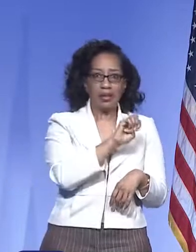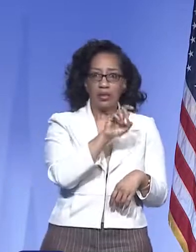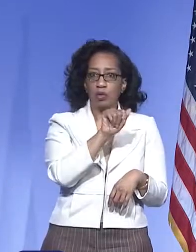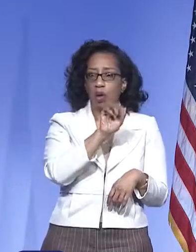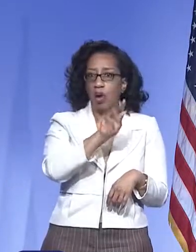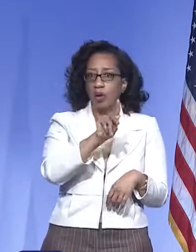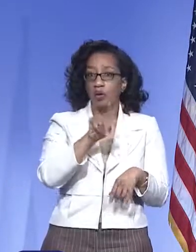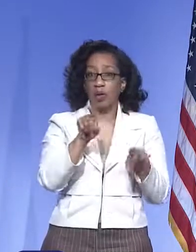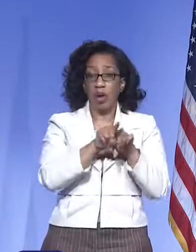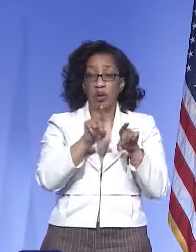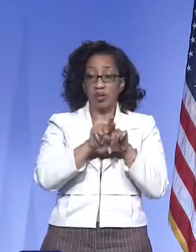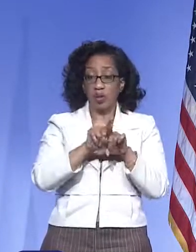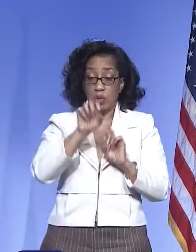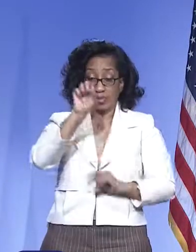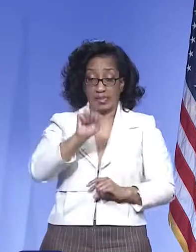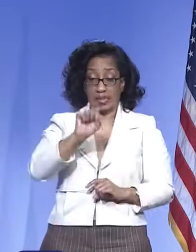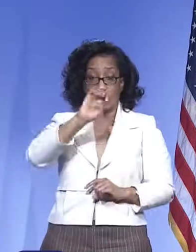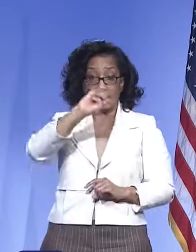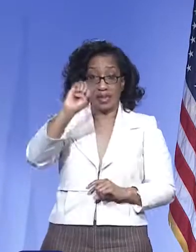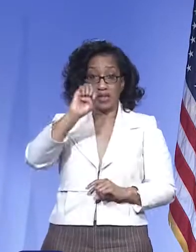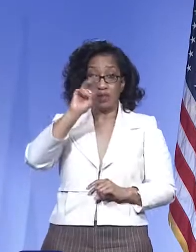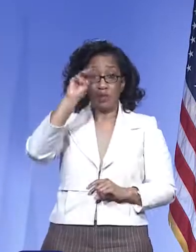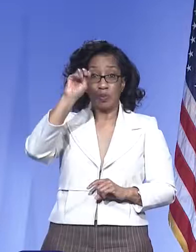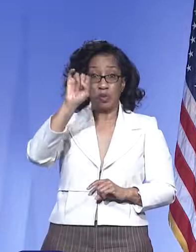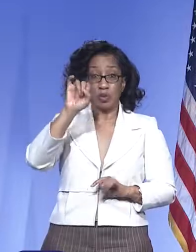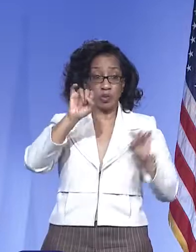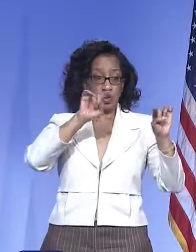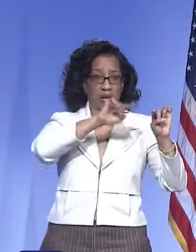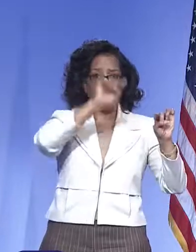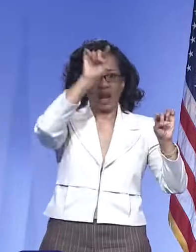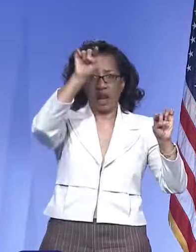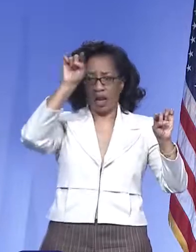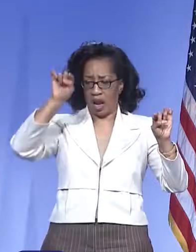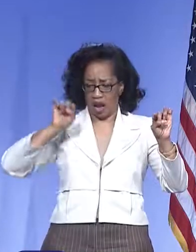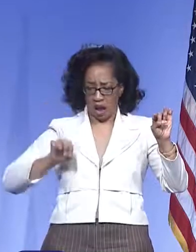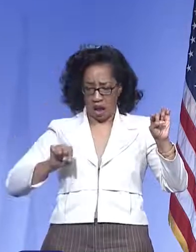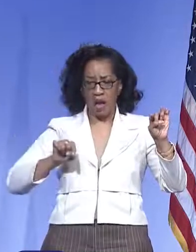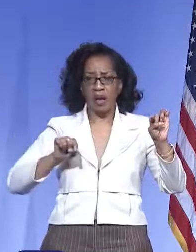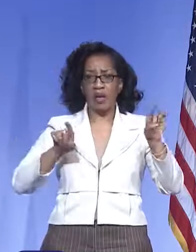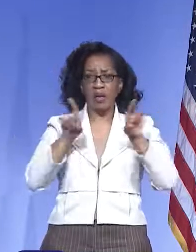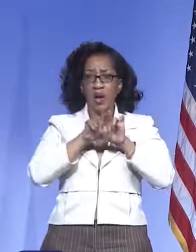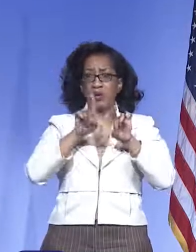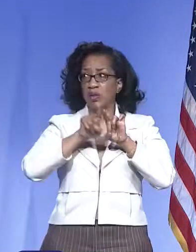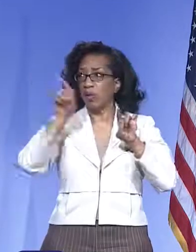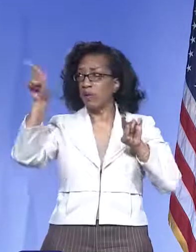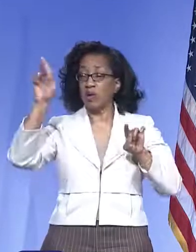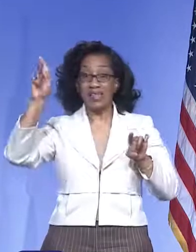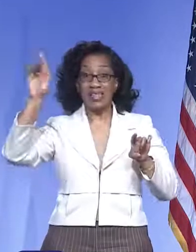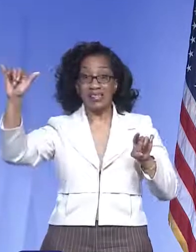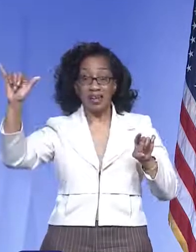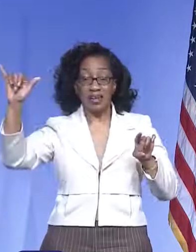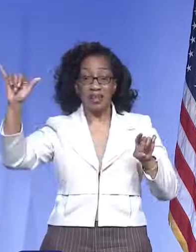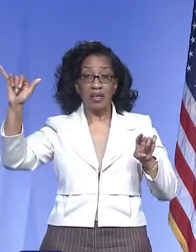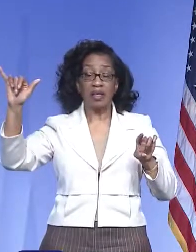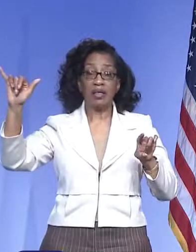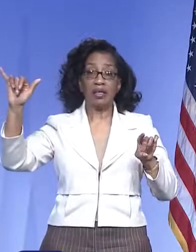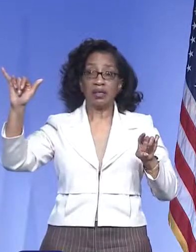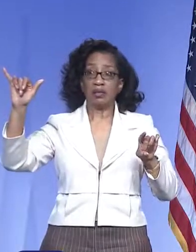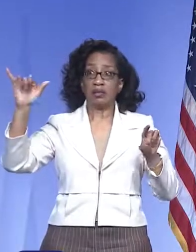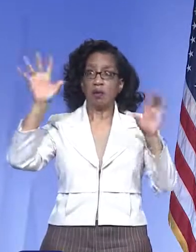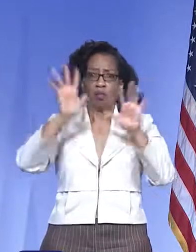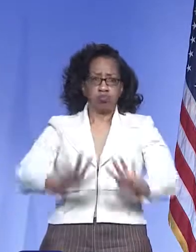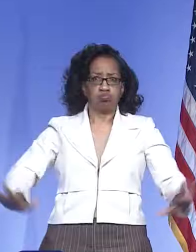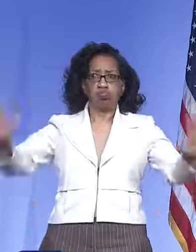into southeastern Missouri and Western Kentucky. So we have a broad catchment area, and